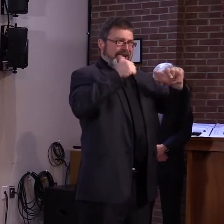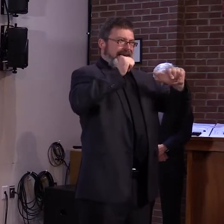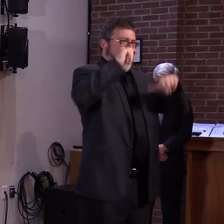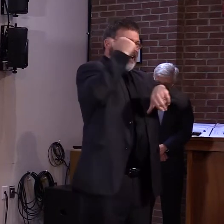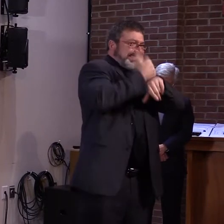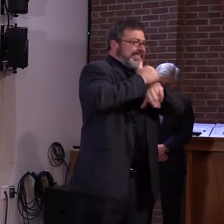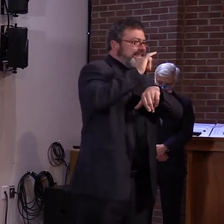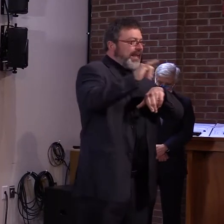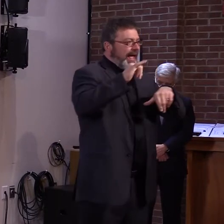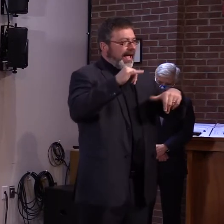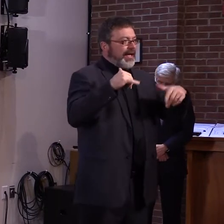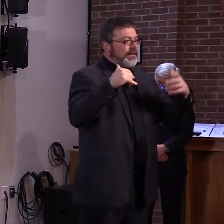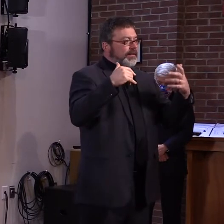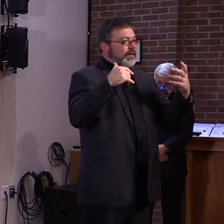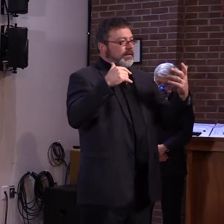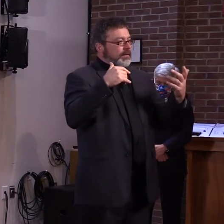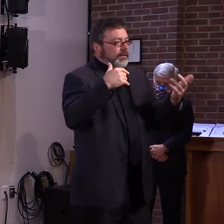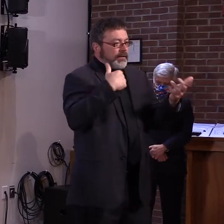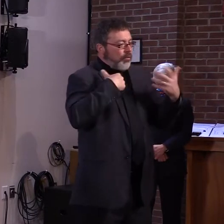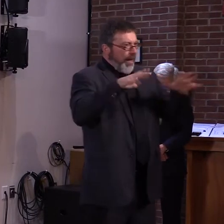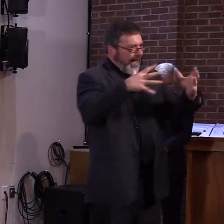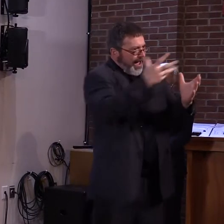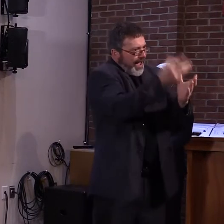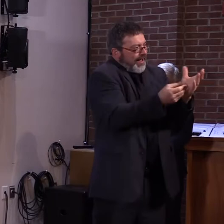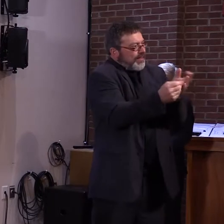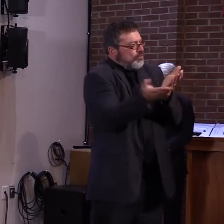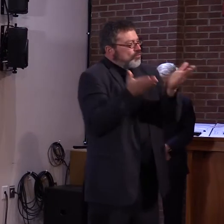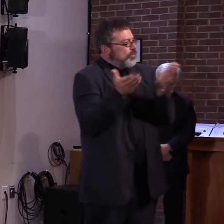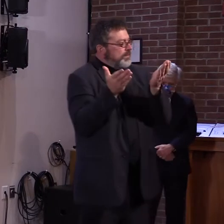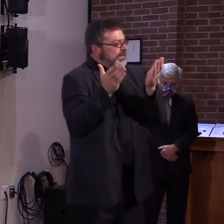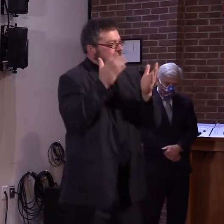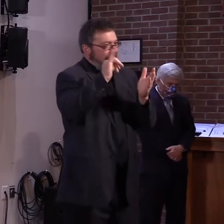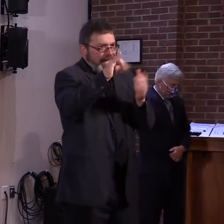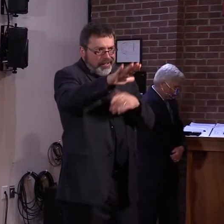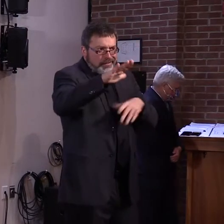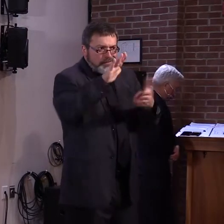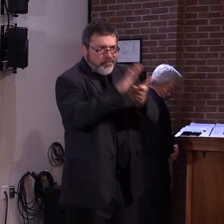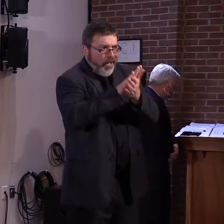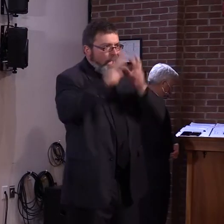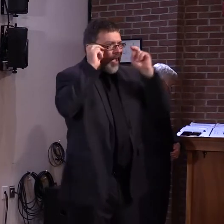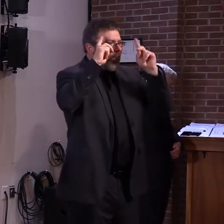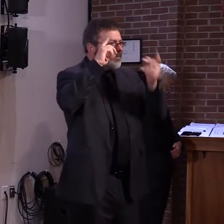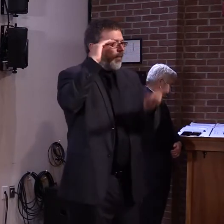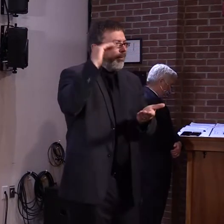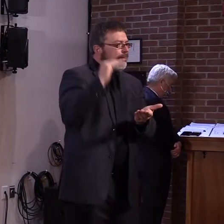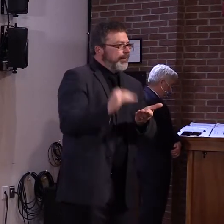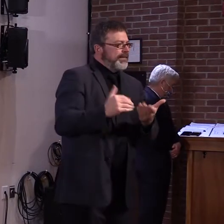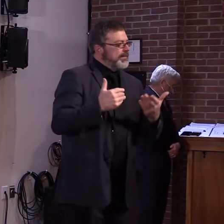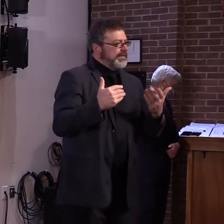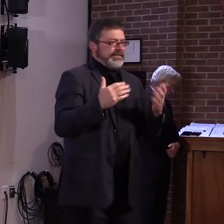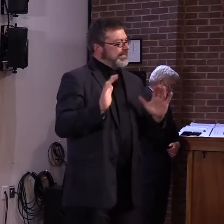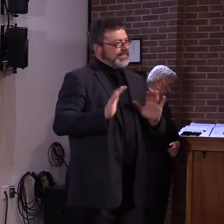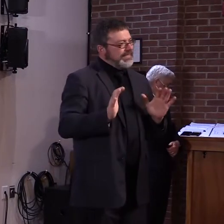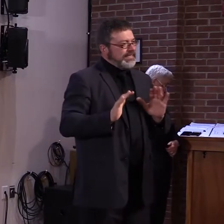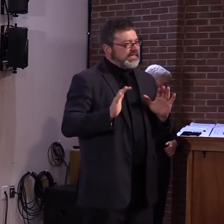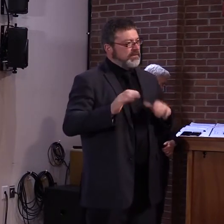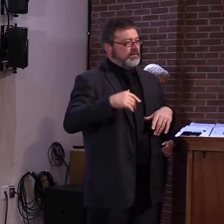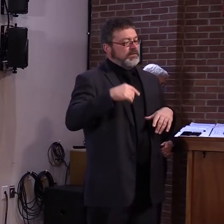cracks, and it's just too important to get stuck in some of these details.